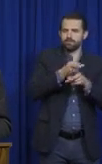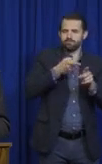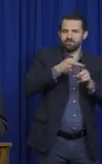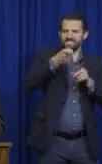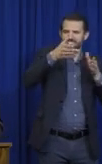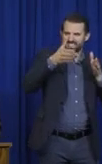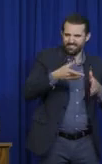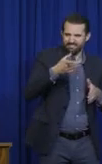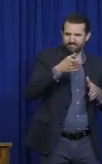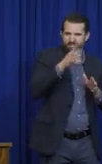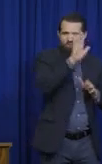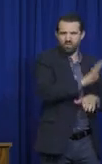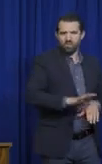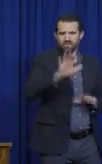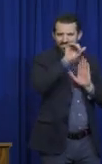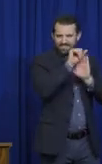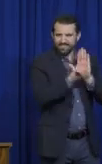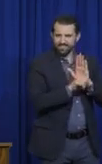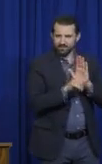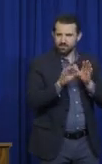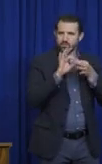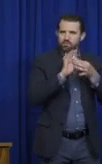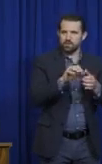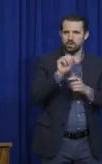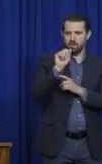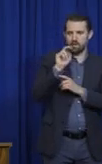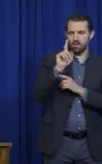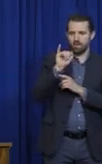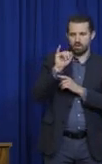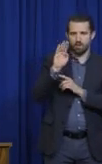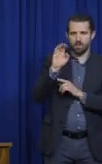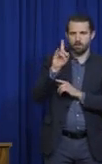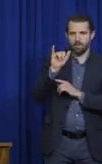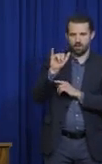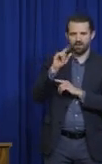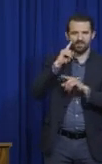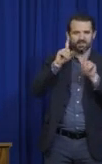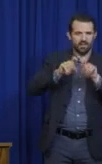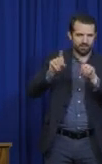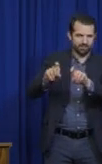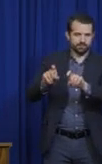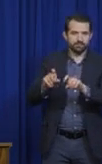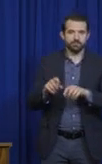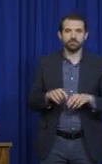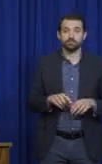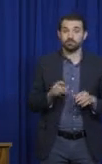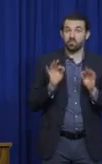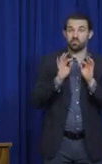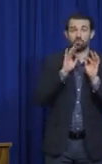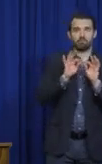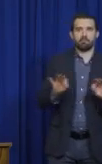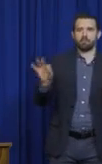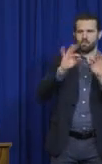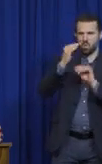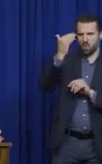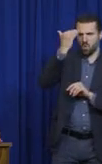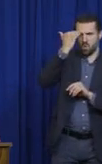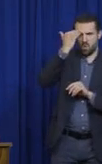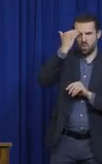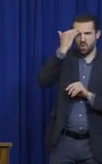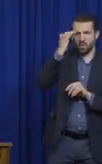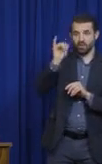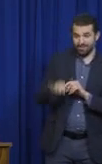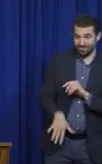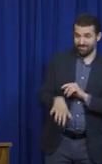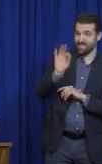We do require that even if an antibody test recognizing those limitations, even if a provider does run an